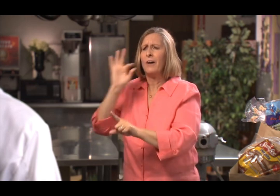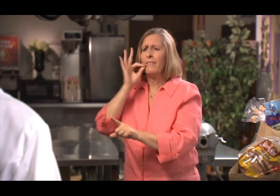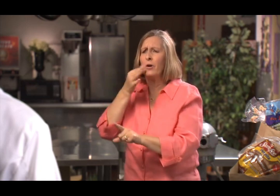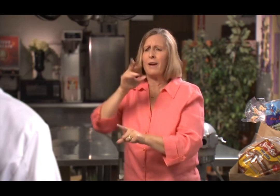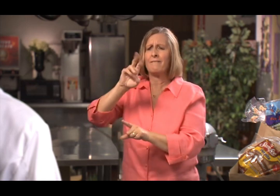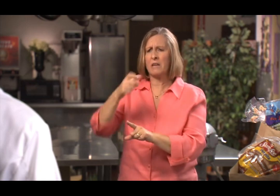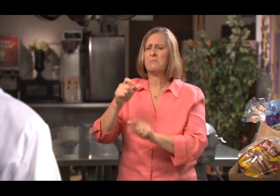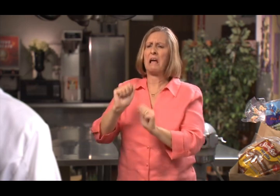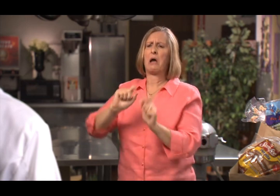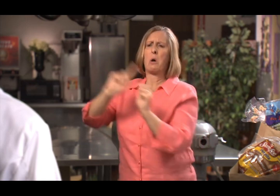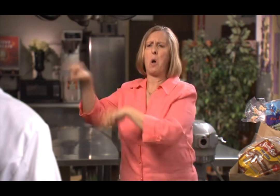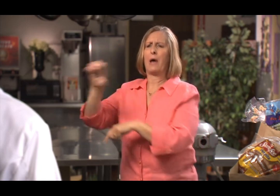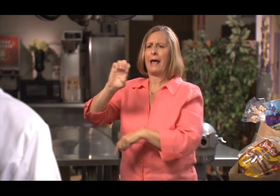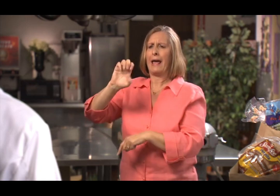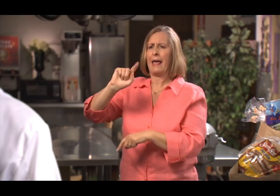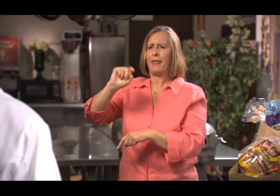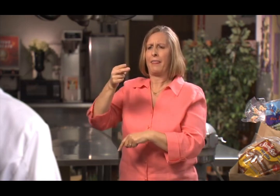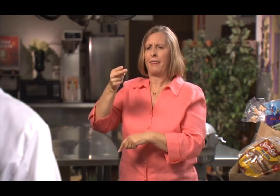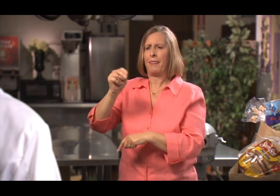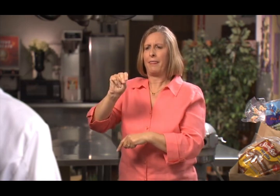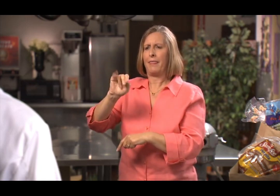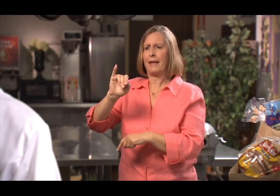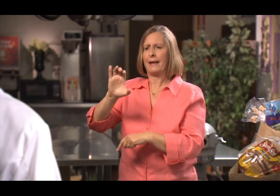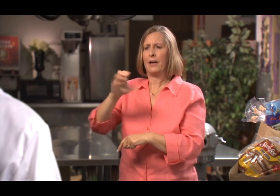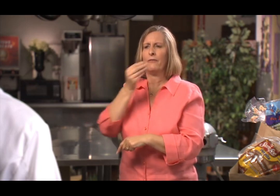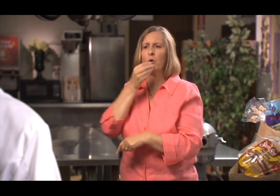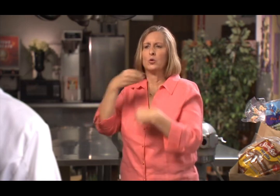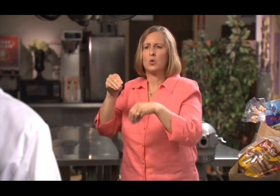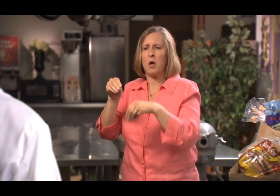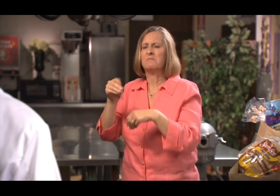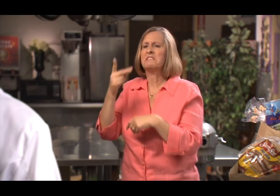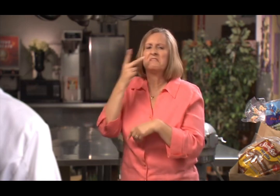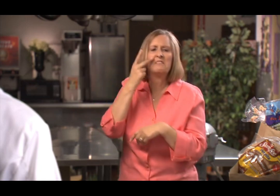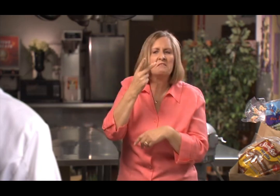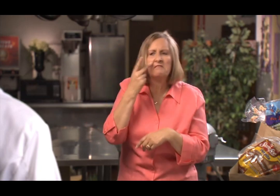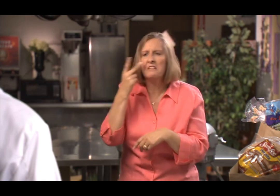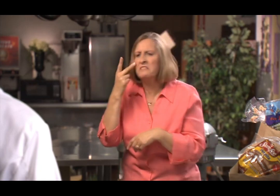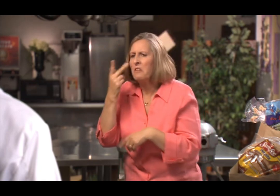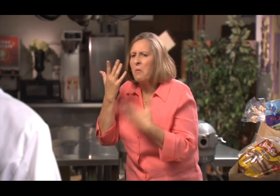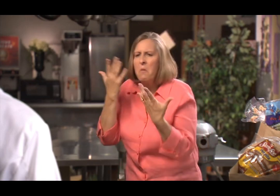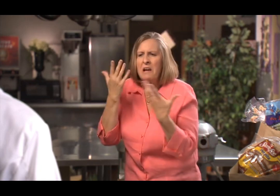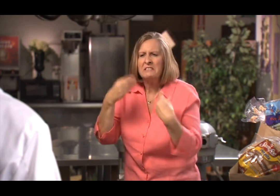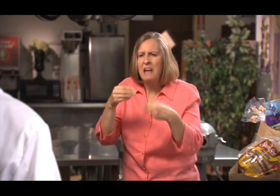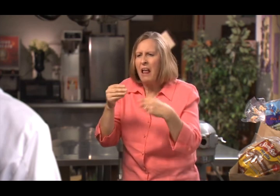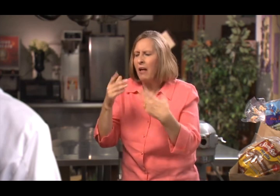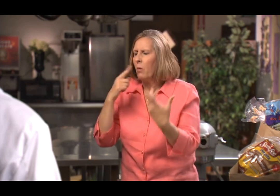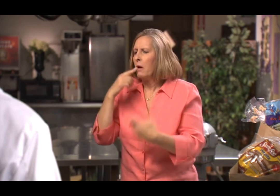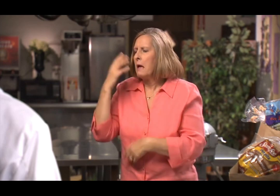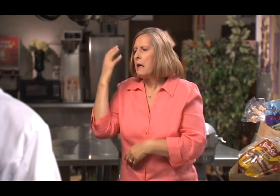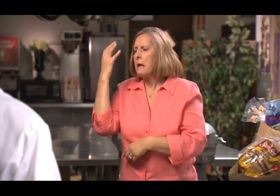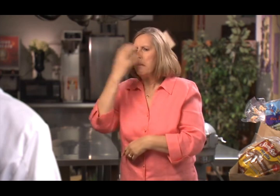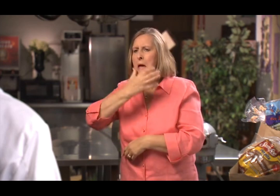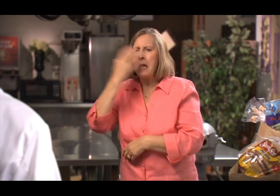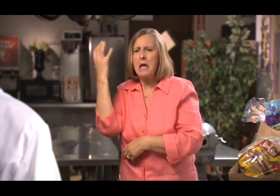grocery stores to see what an amazing variety of fruits and vegetables they sell.